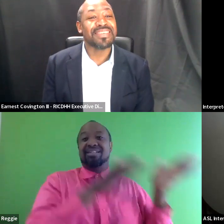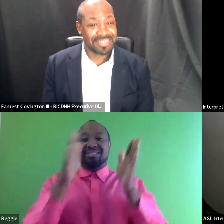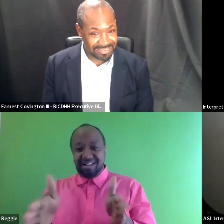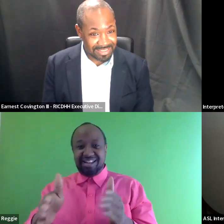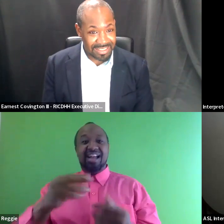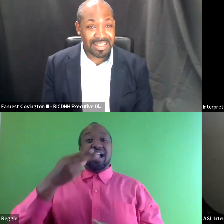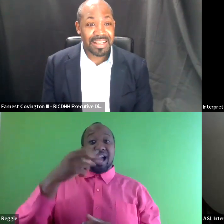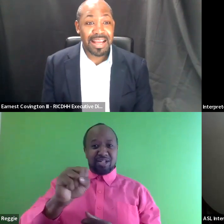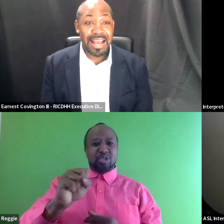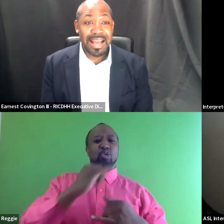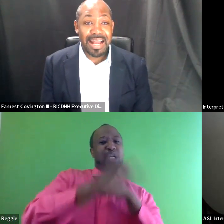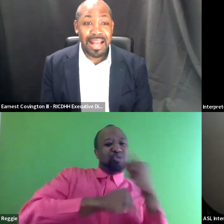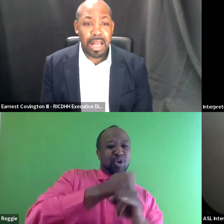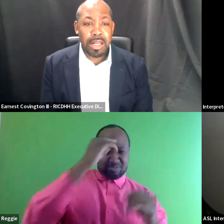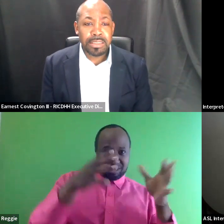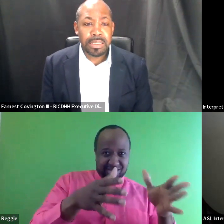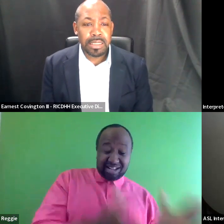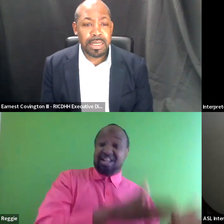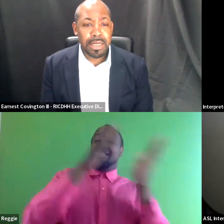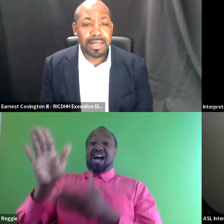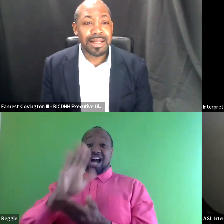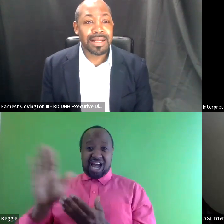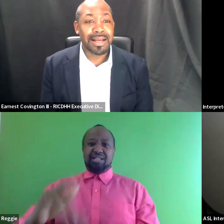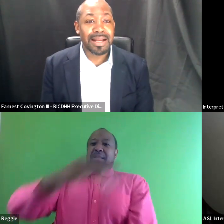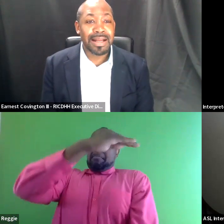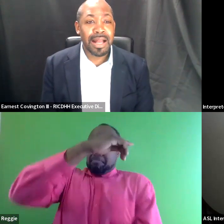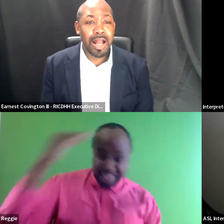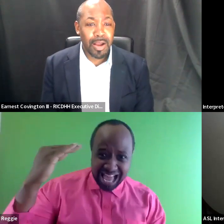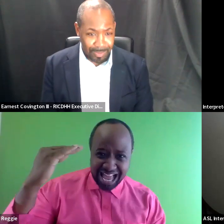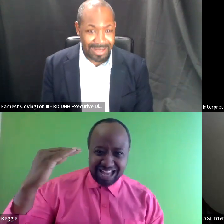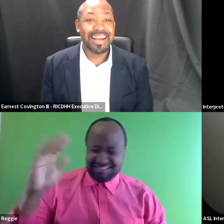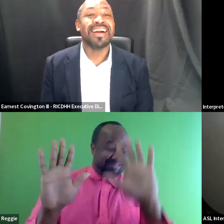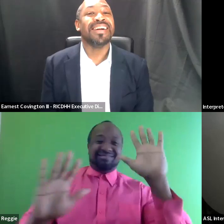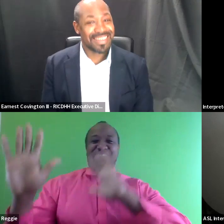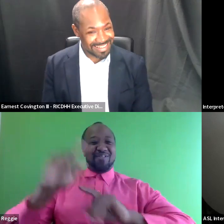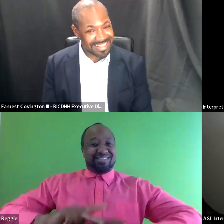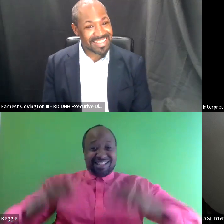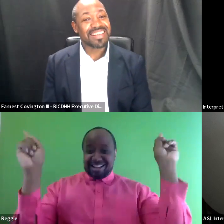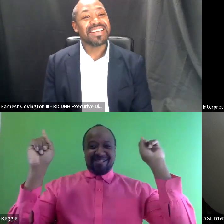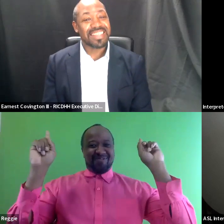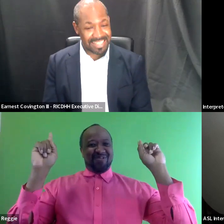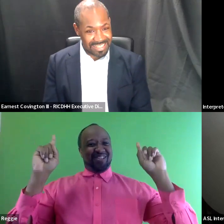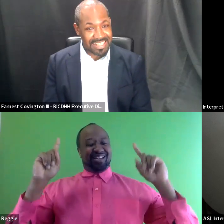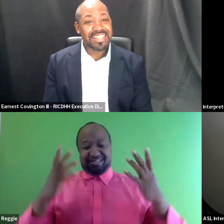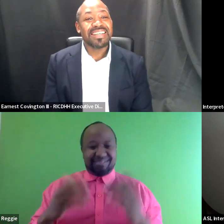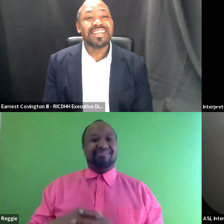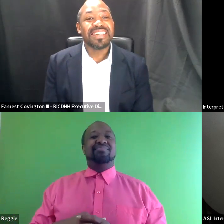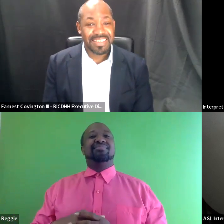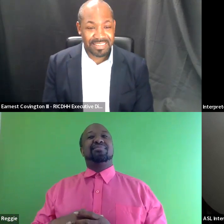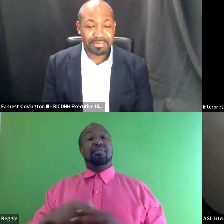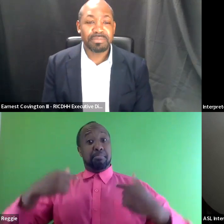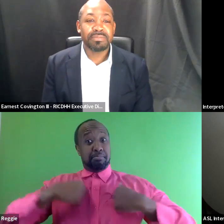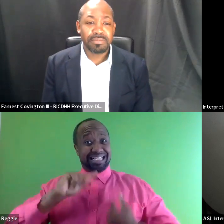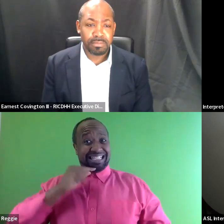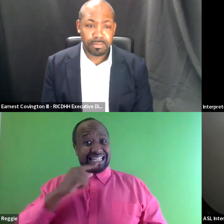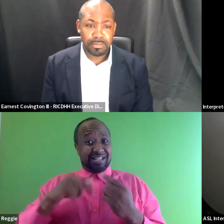shock compared to my experiences in prior learning settings, When I got to